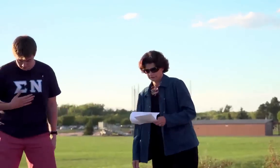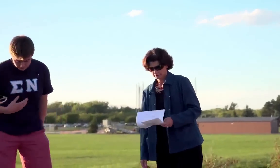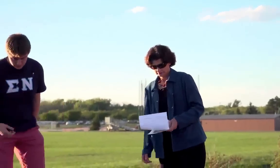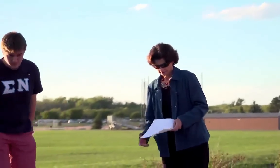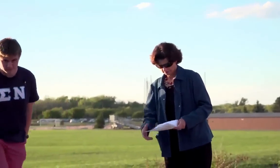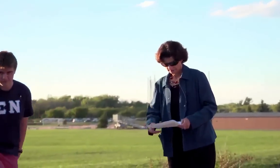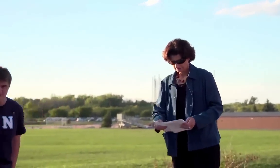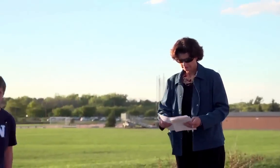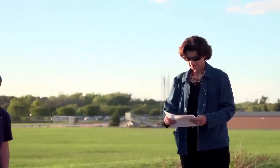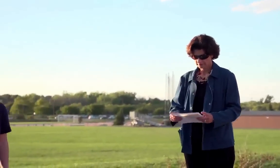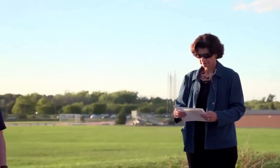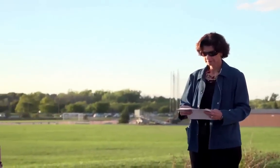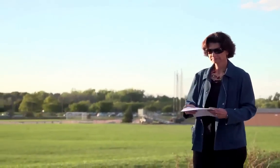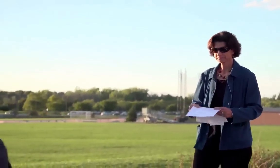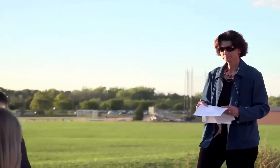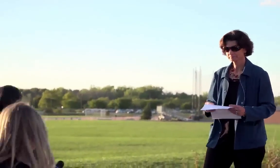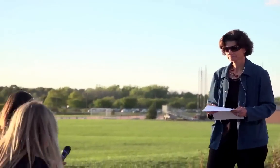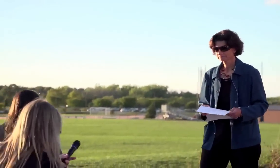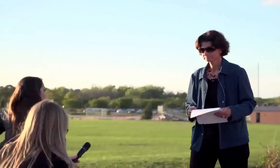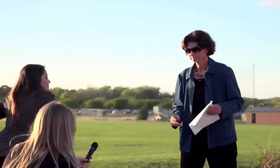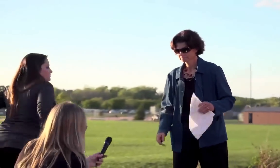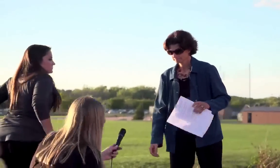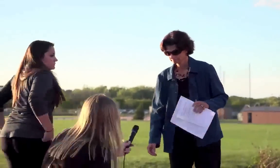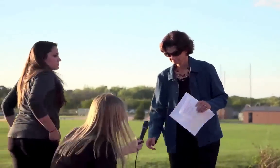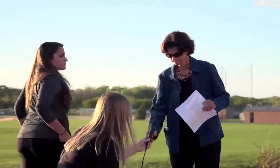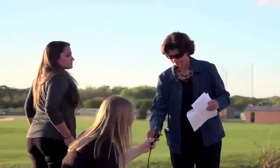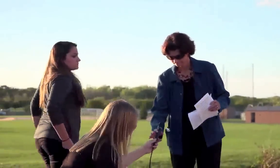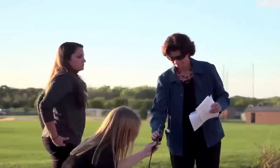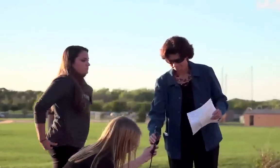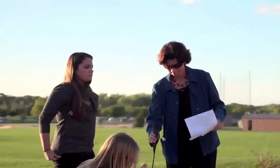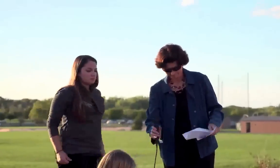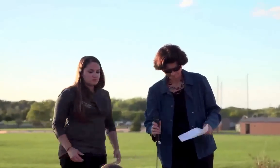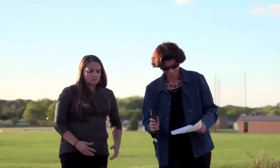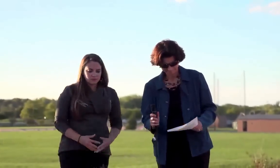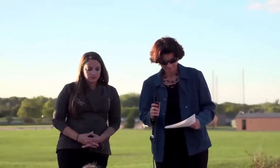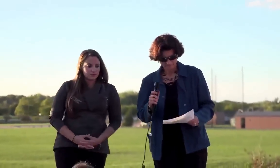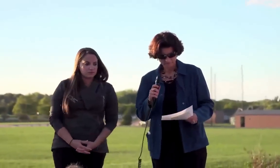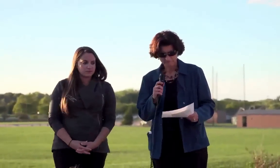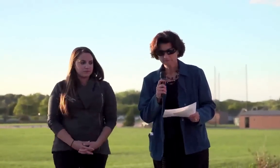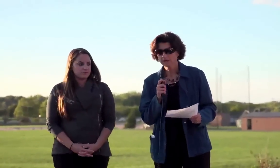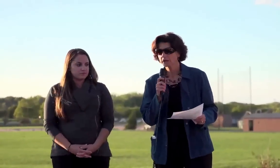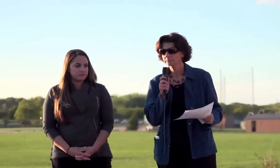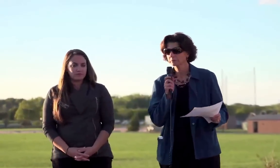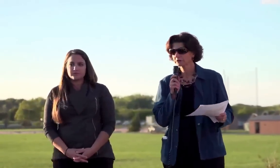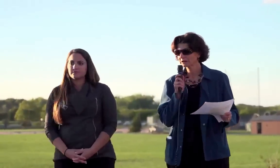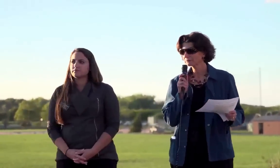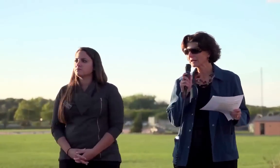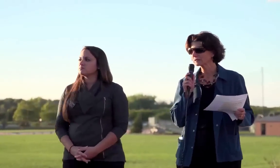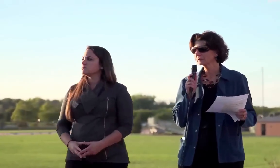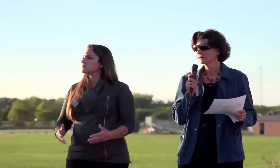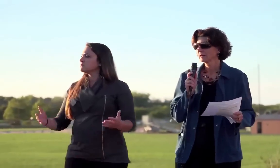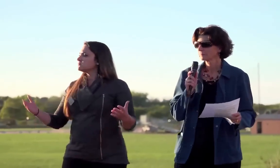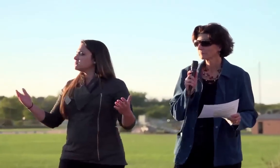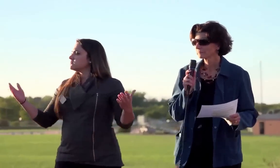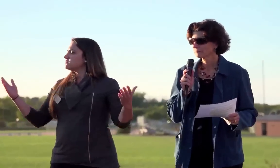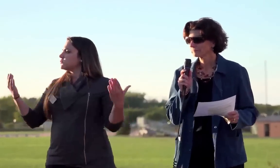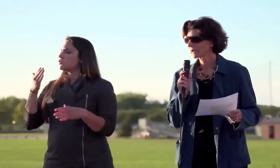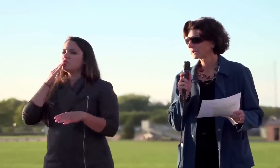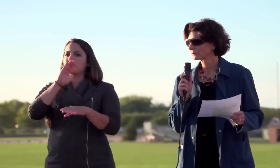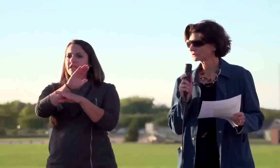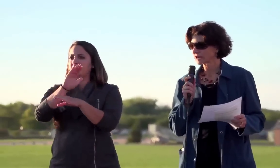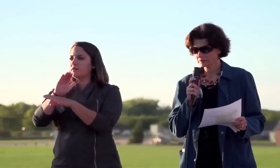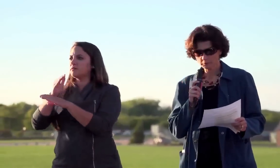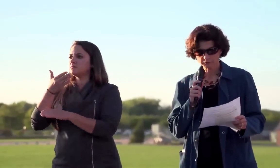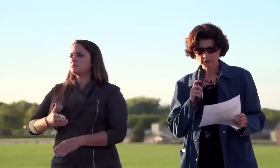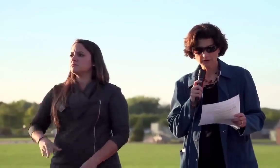you so much to Ben tonight. Hi, good evening. My name is Jerry Buckley. Thank you for coming tonight, president of NCID, and sharing your son with